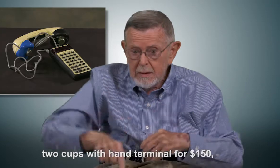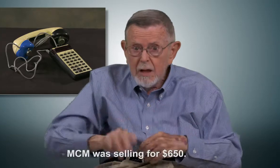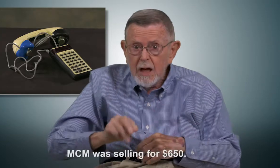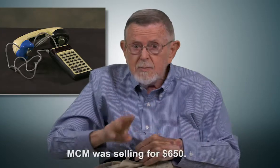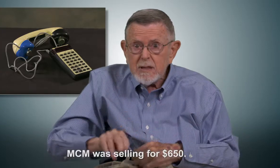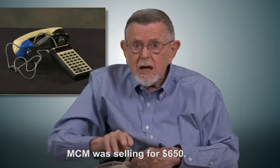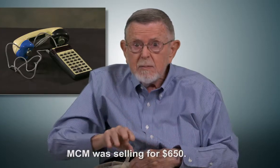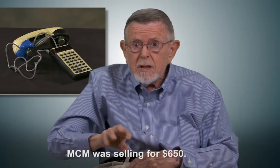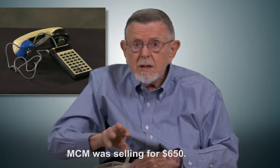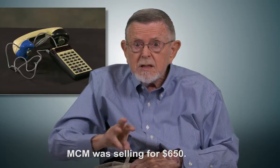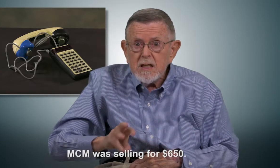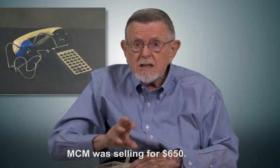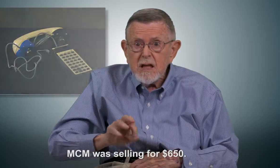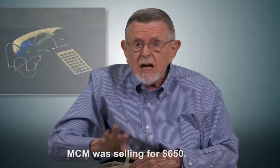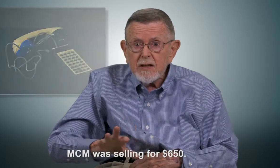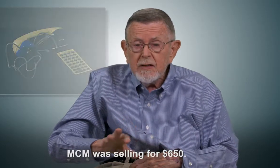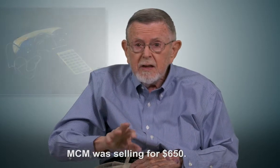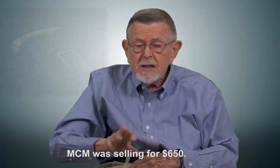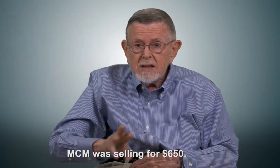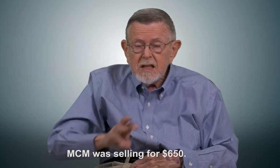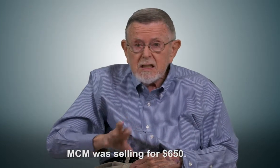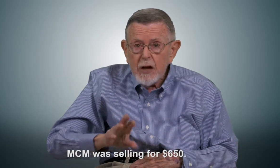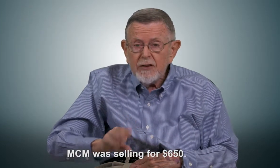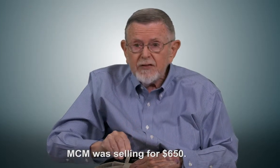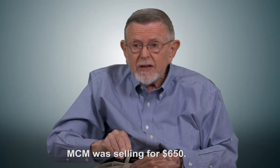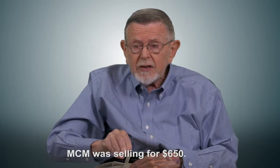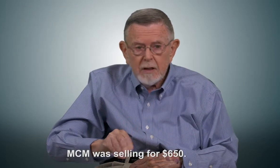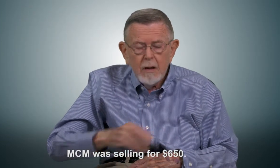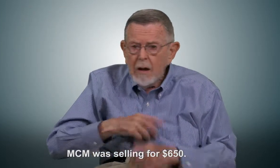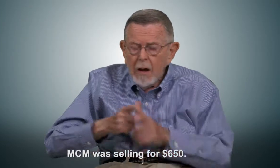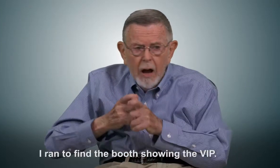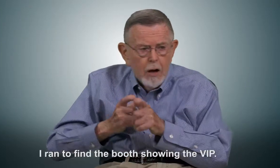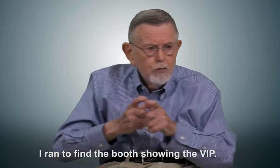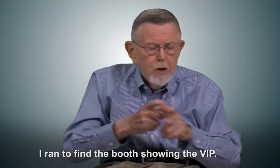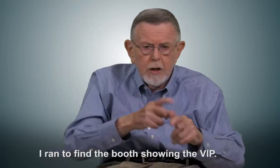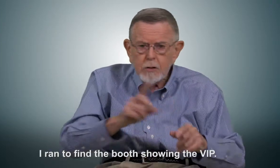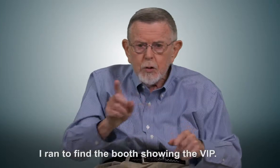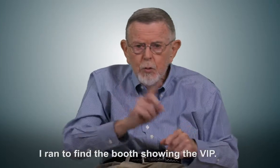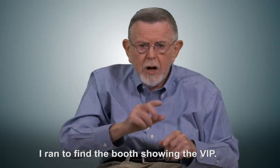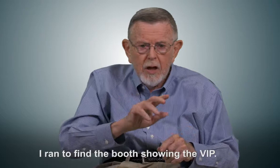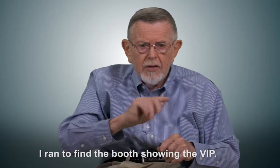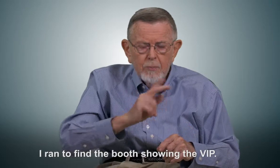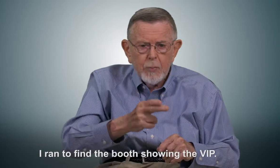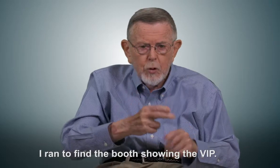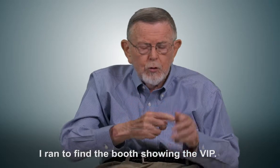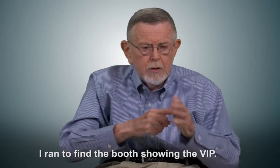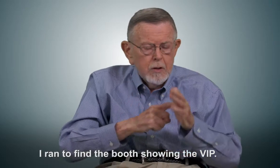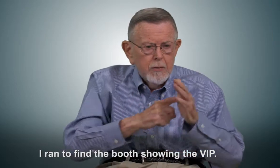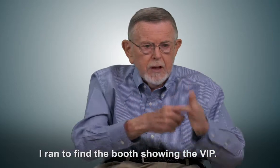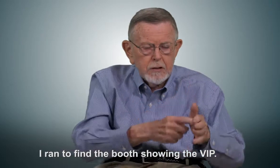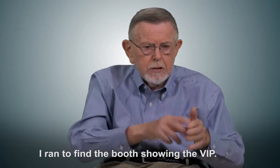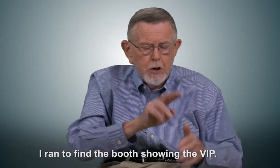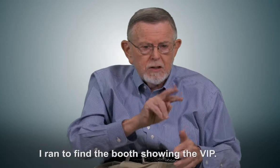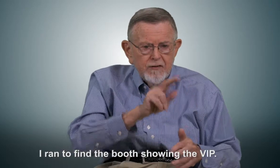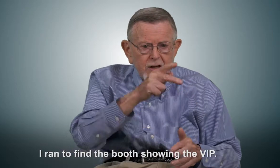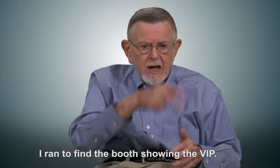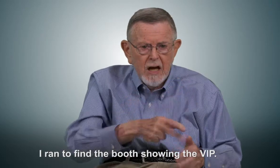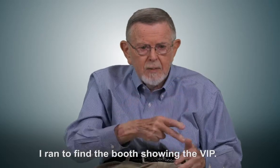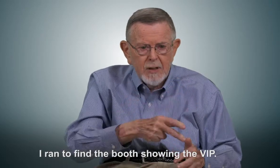MCM 690, 650, I went to where the booth, that showed the VIP.